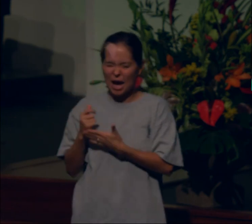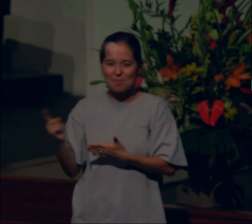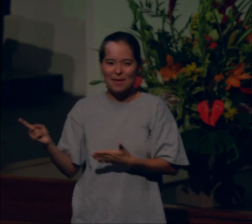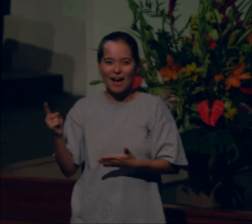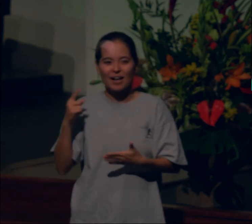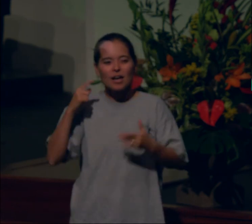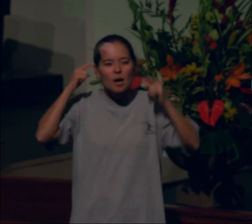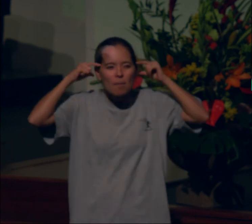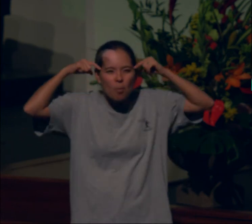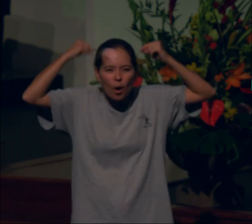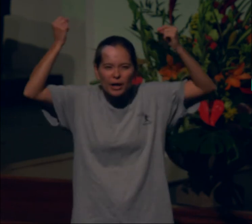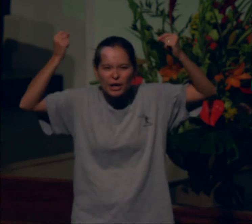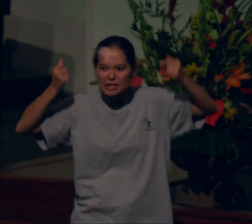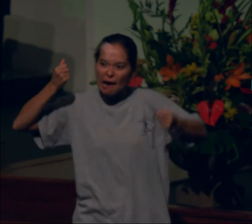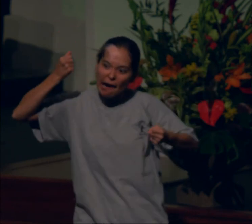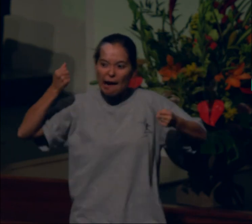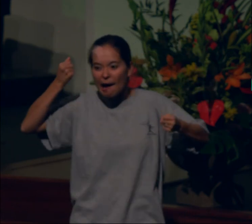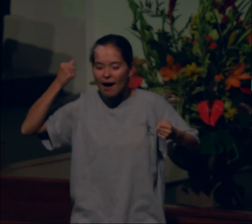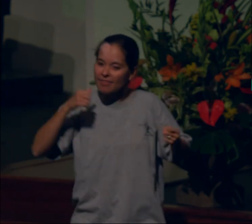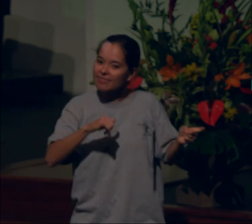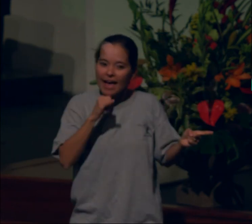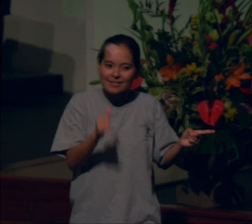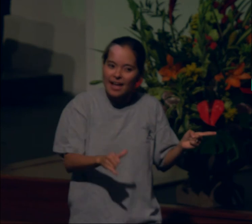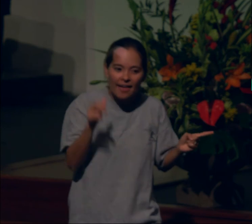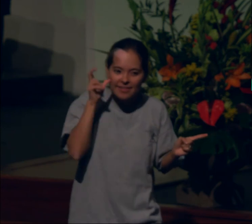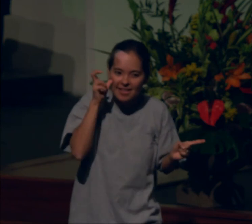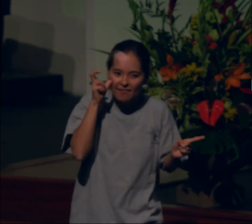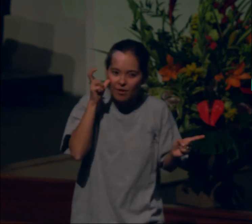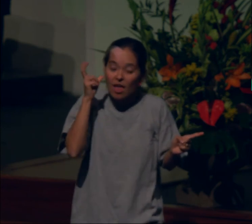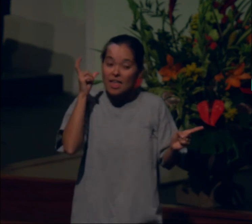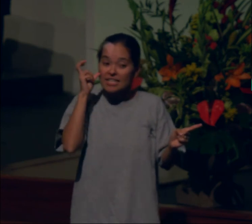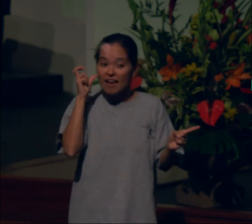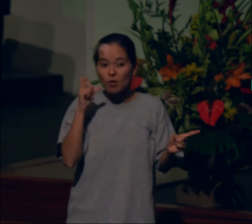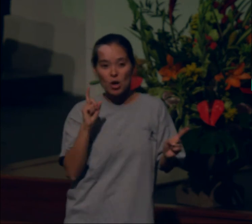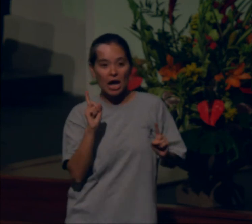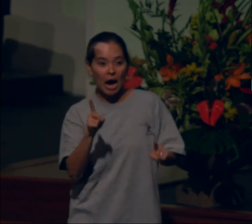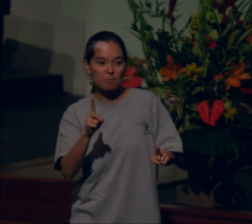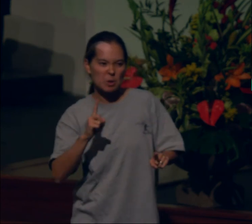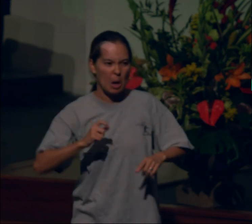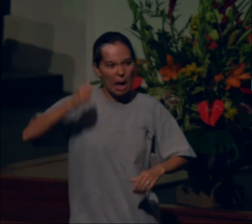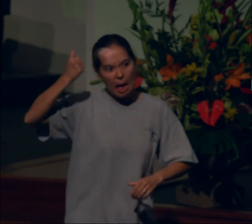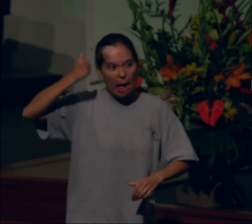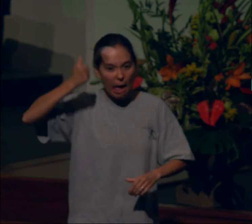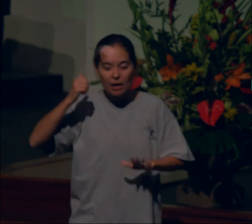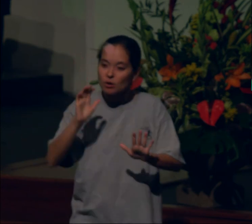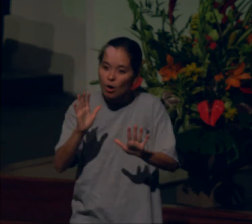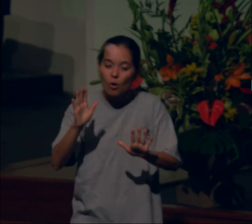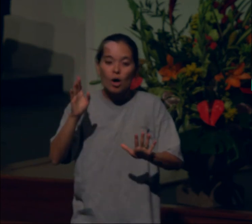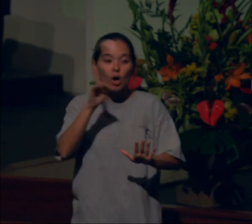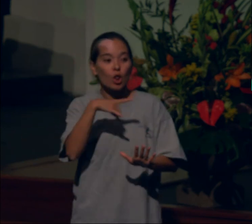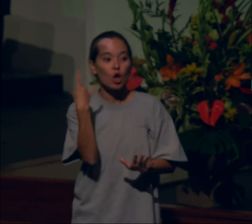pointed ears and a pitchfork and a tail, that ain't the devil. And the devil don't come to you like that. He comes to you